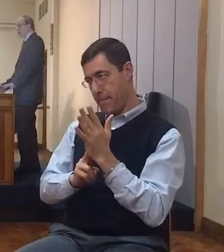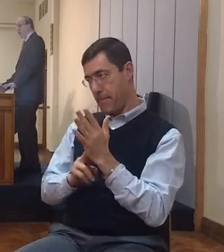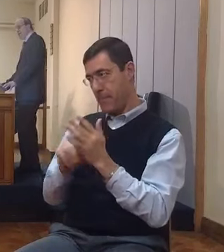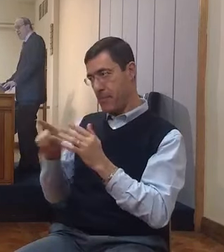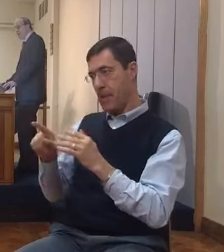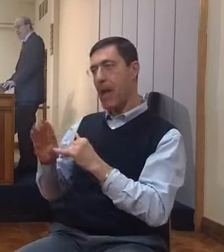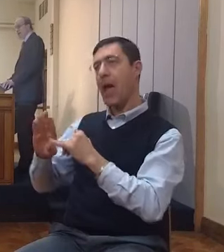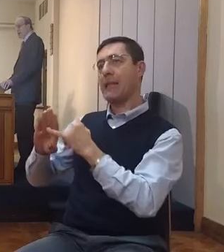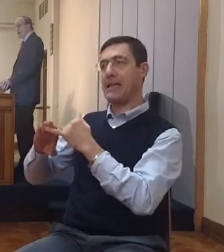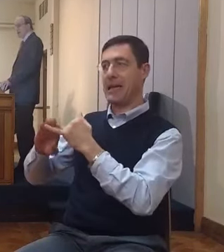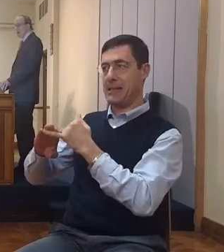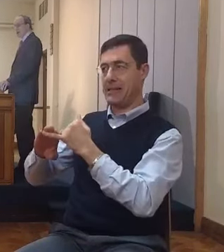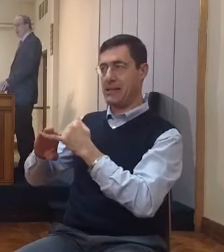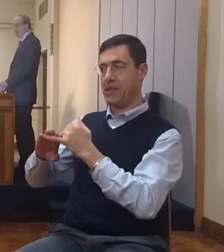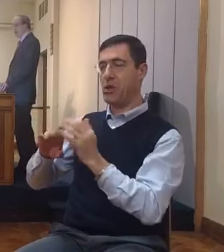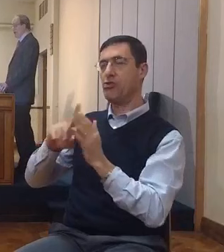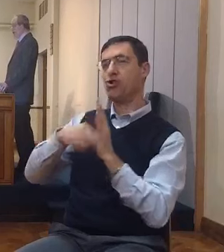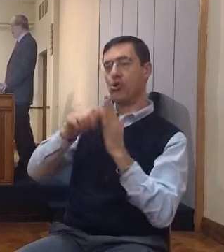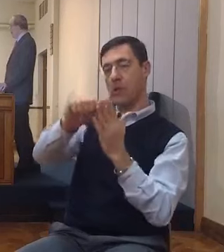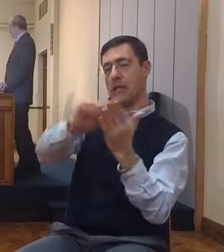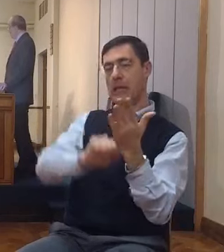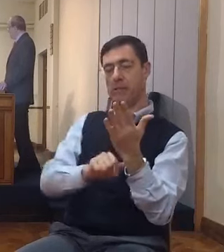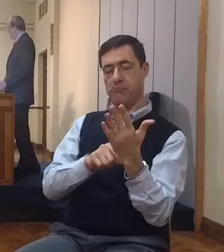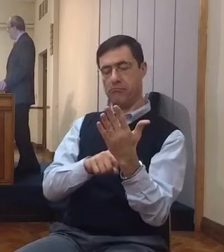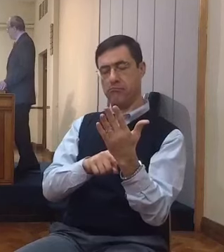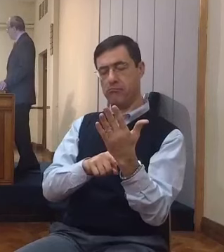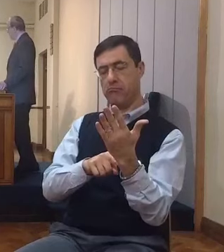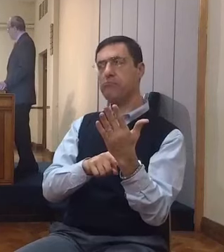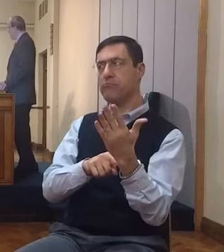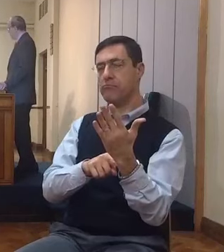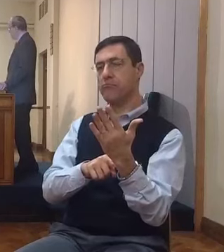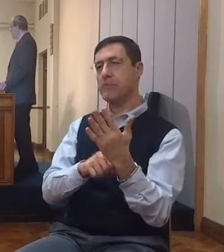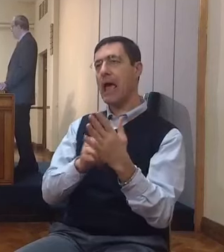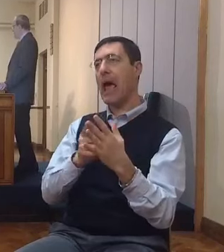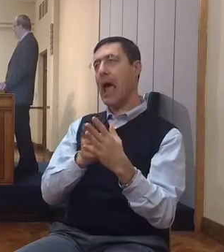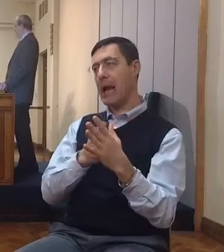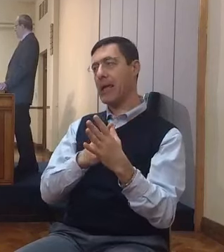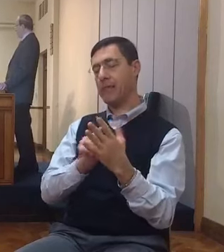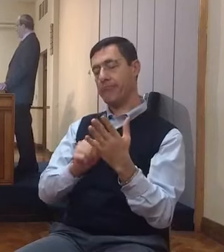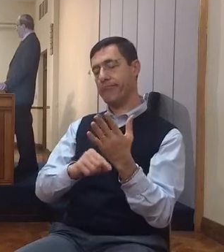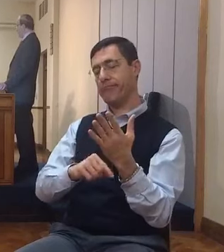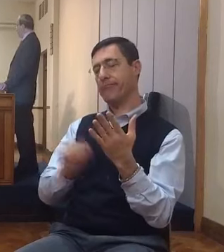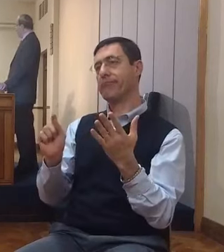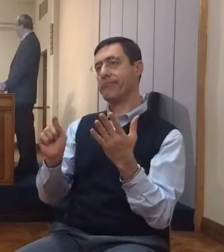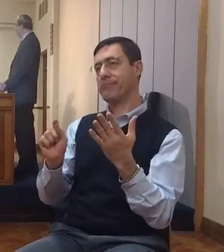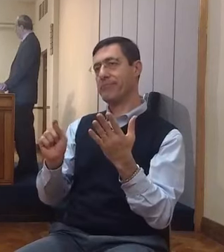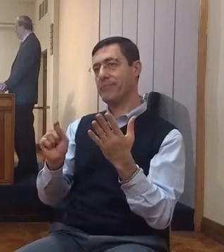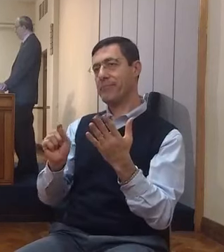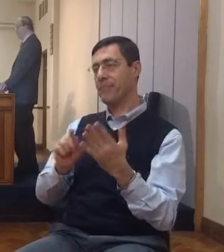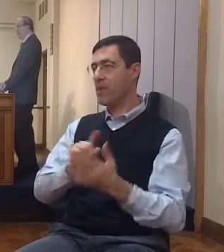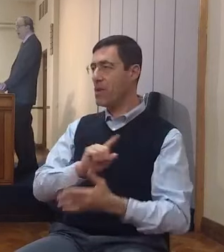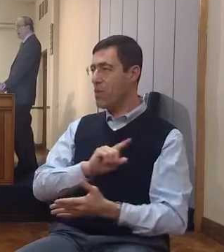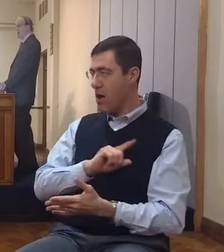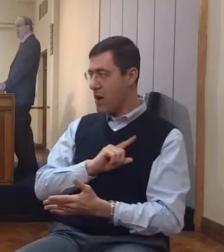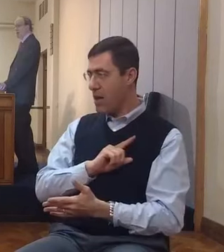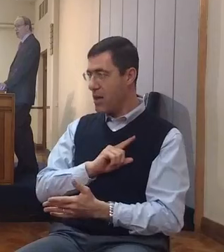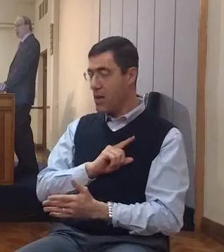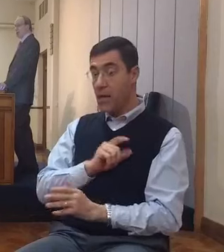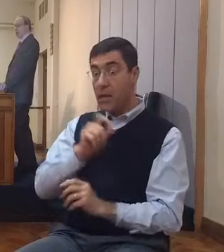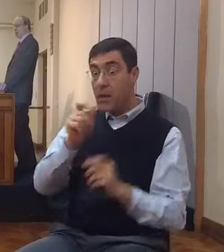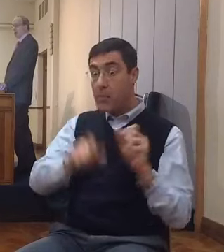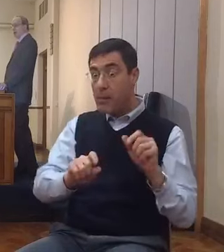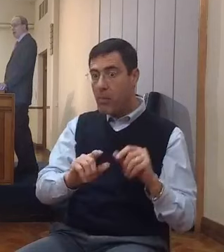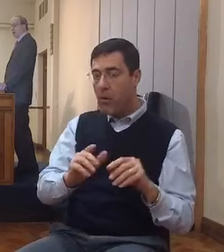was through them that Israel never entered the promised land. The people were afraid of them. Only Caleb